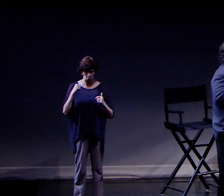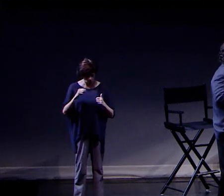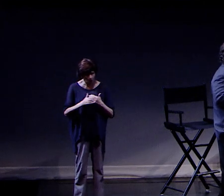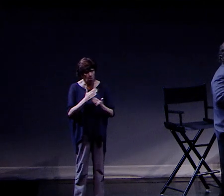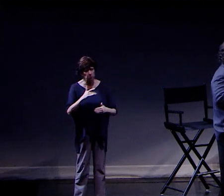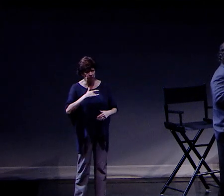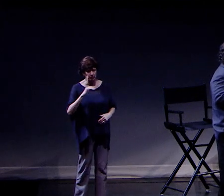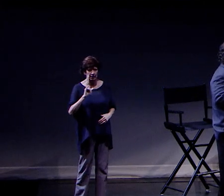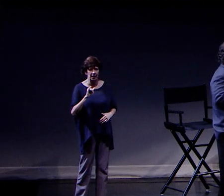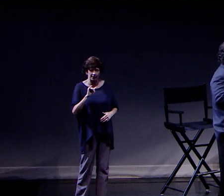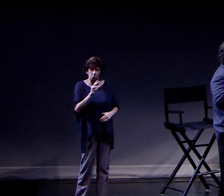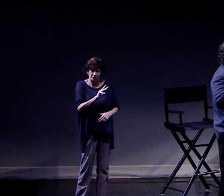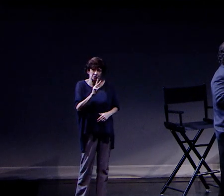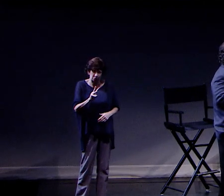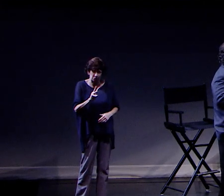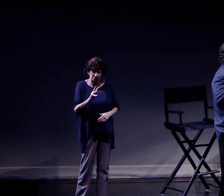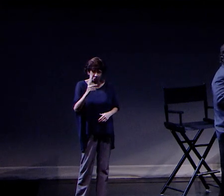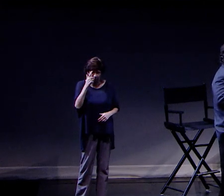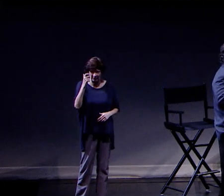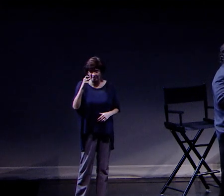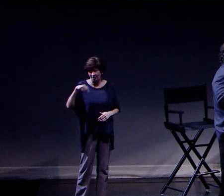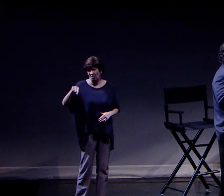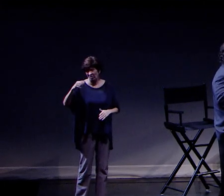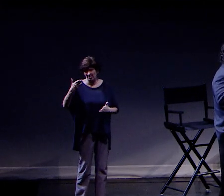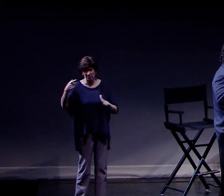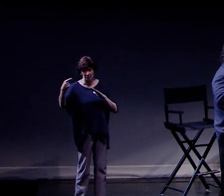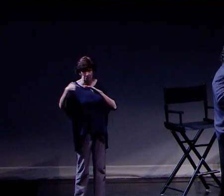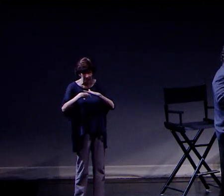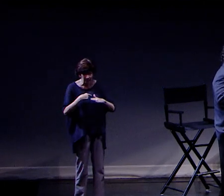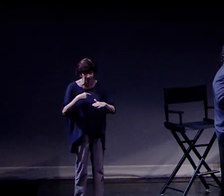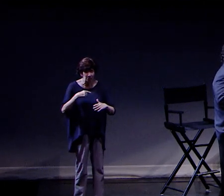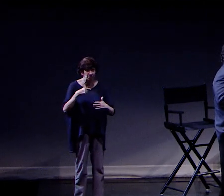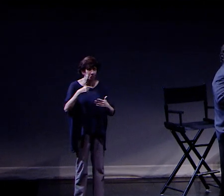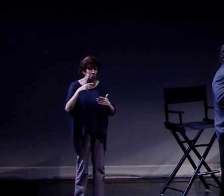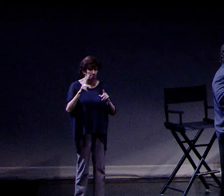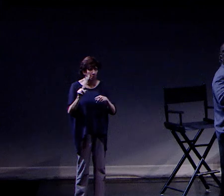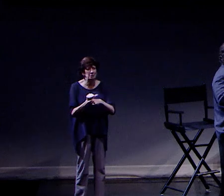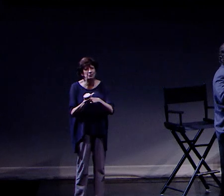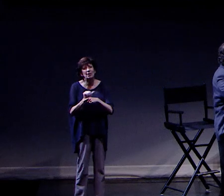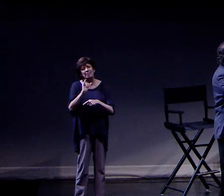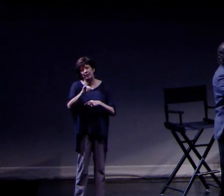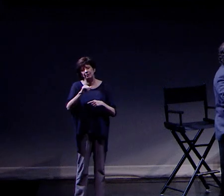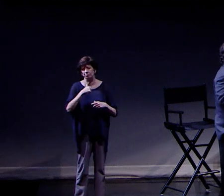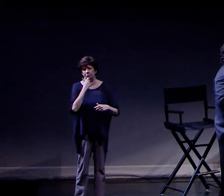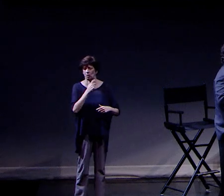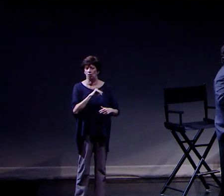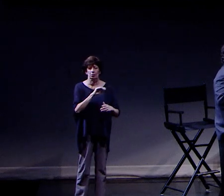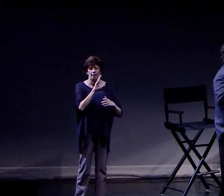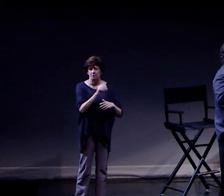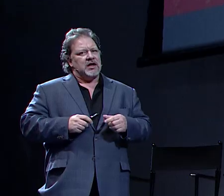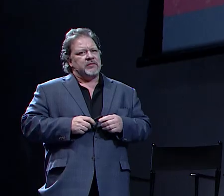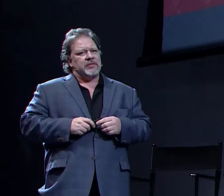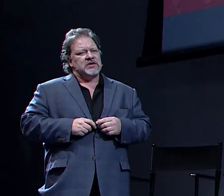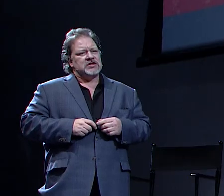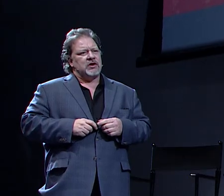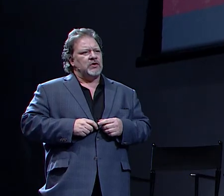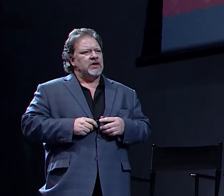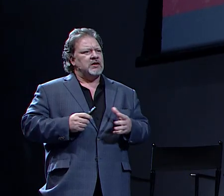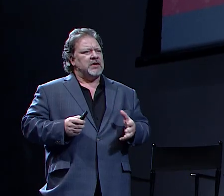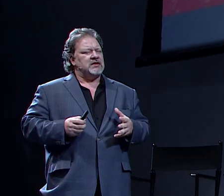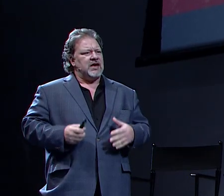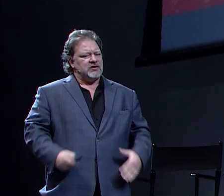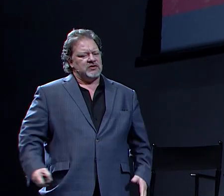like you're in a Westworld. These things are trying to kill you, and, you know, their people are being trained on what they're going to find in the real world.